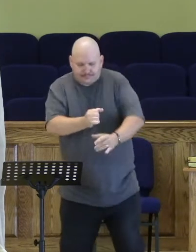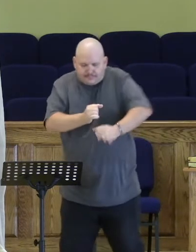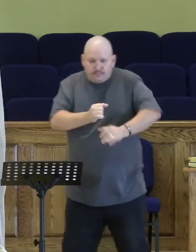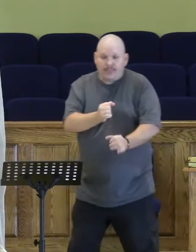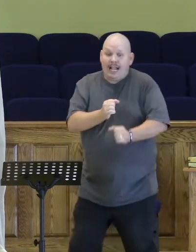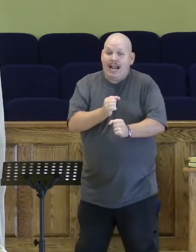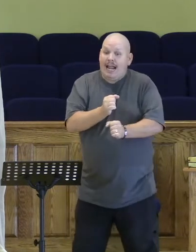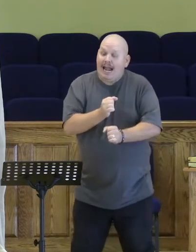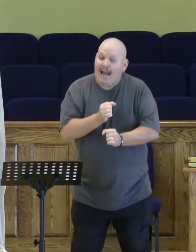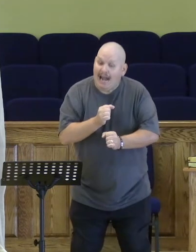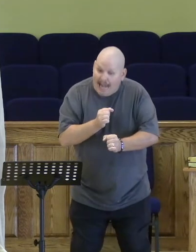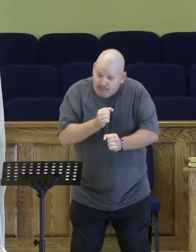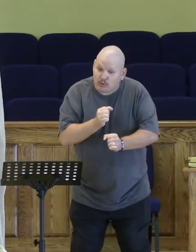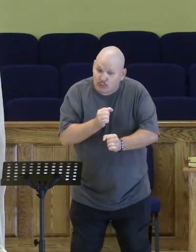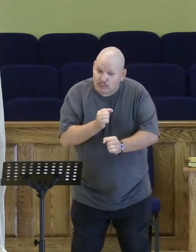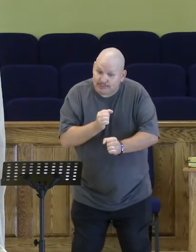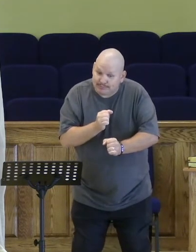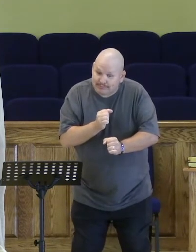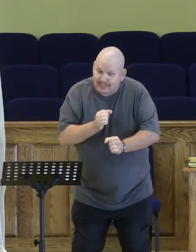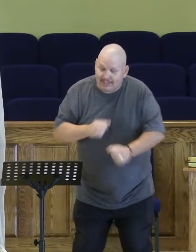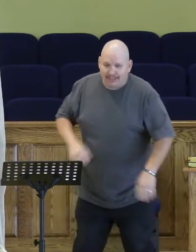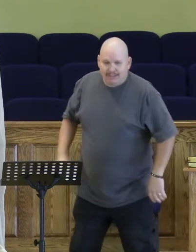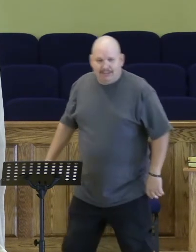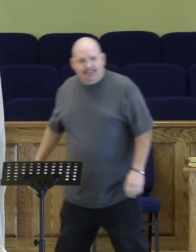in, and says it again, how can I help you?